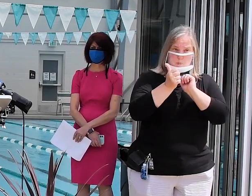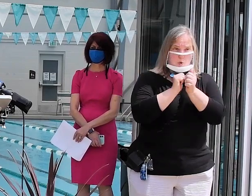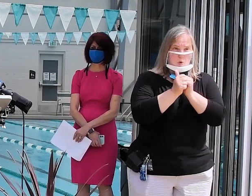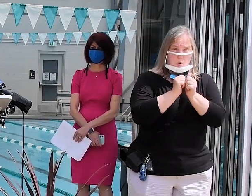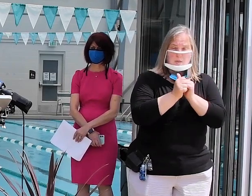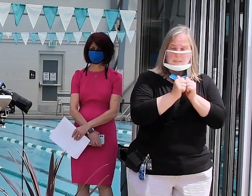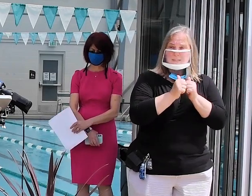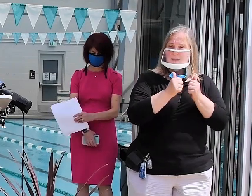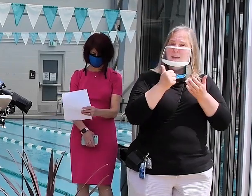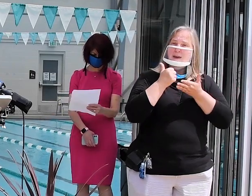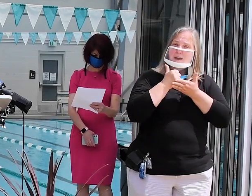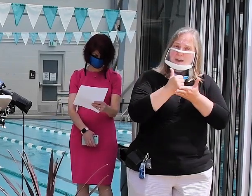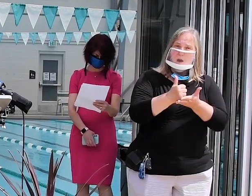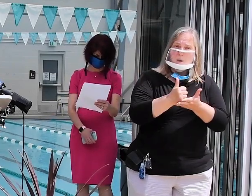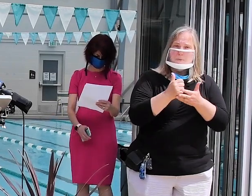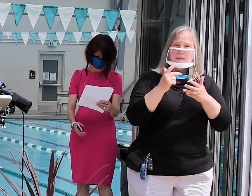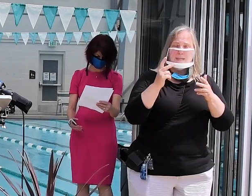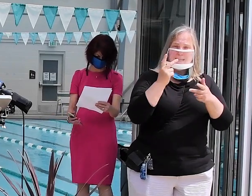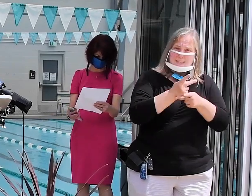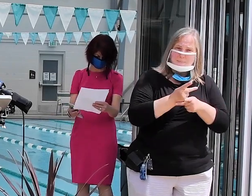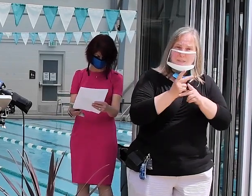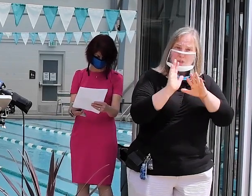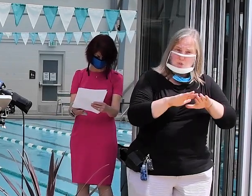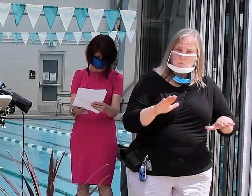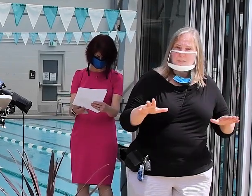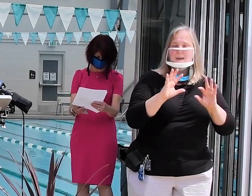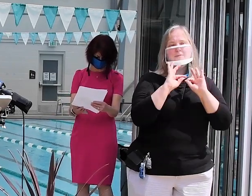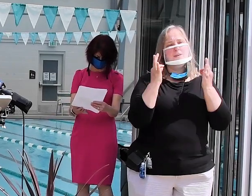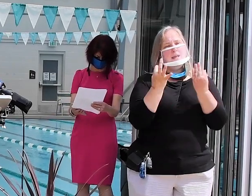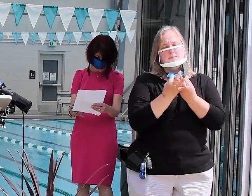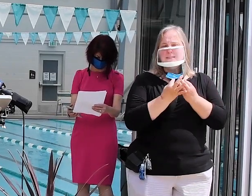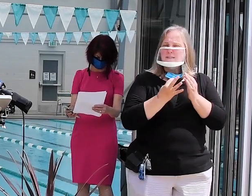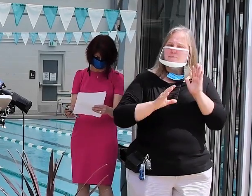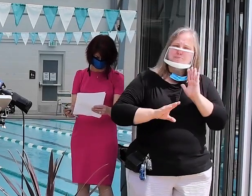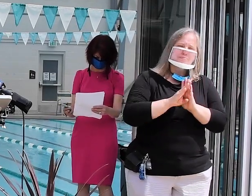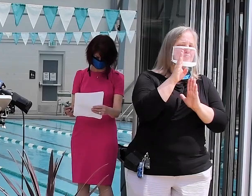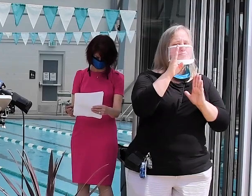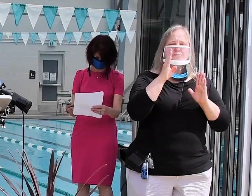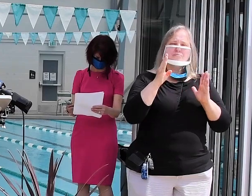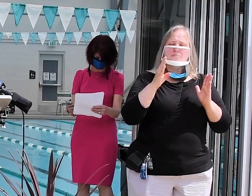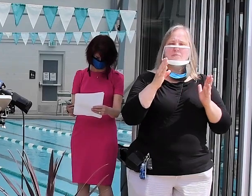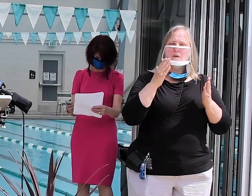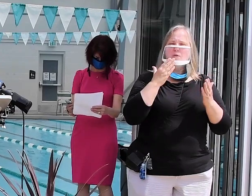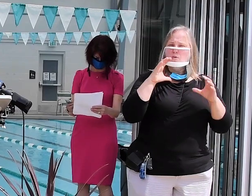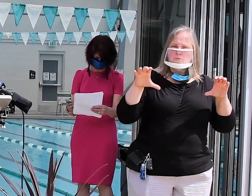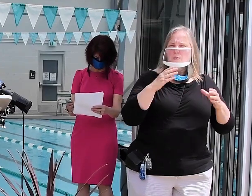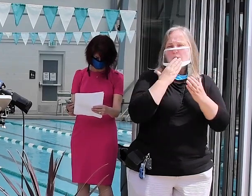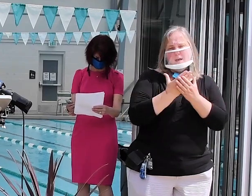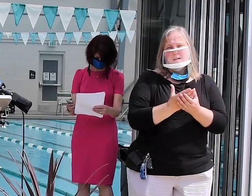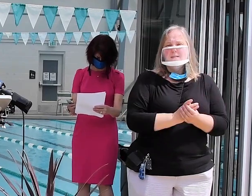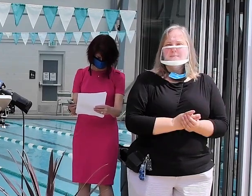help keep our children and families thriving and well.